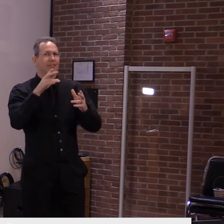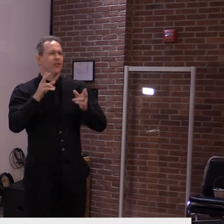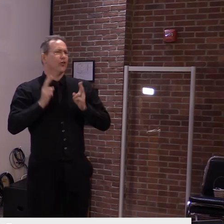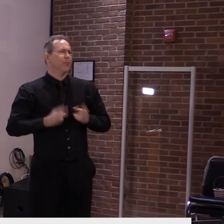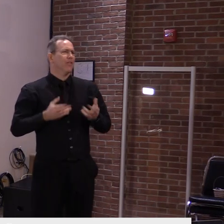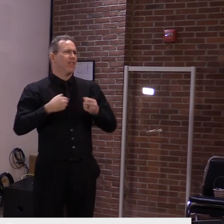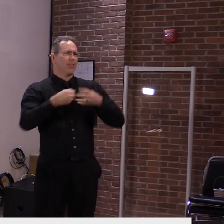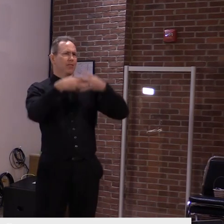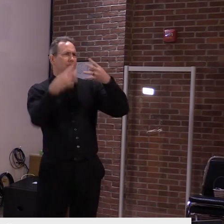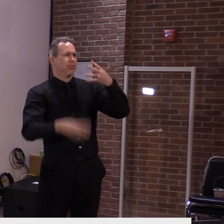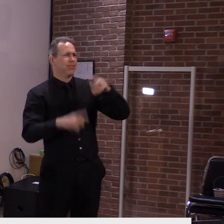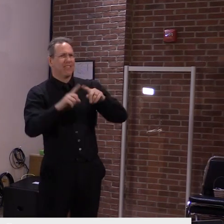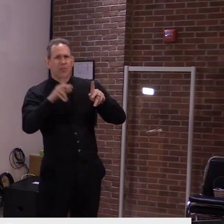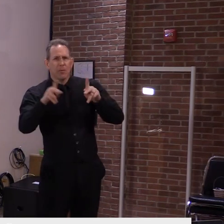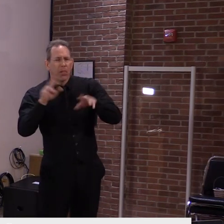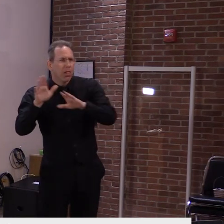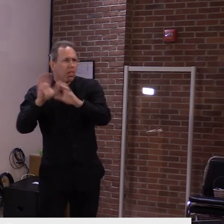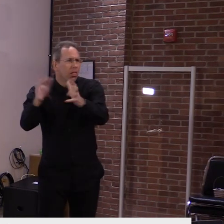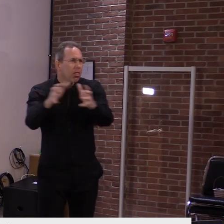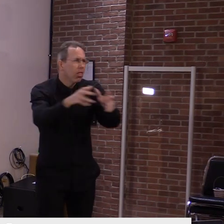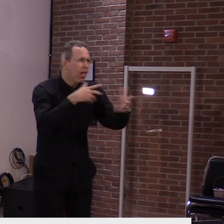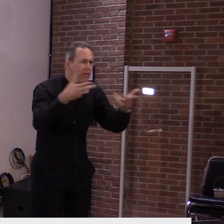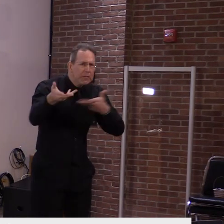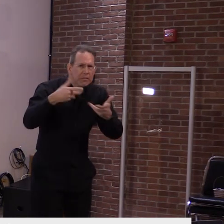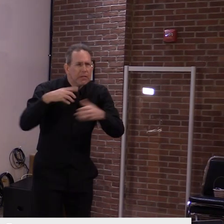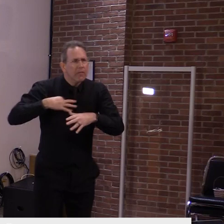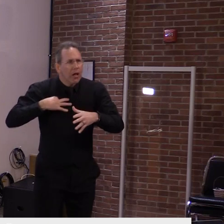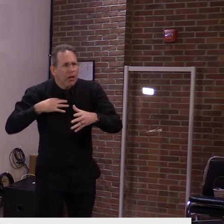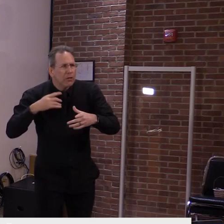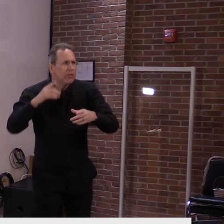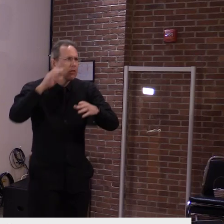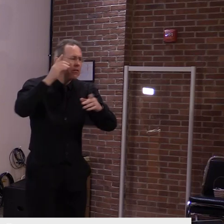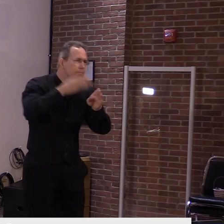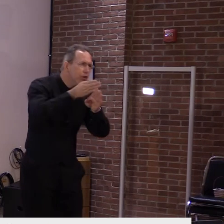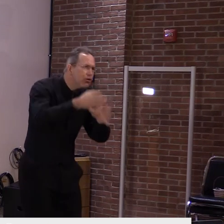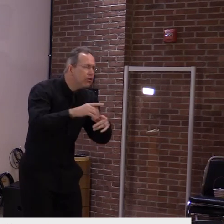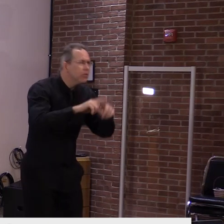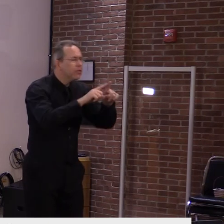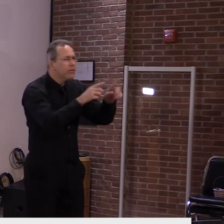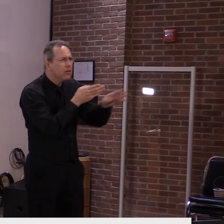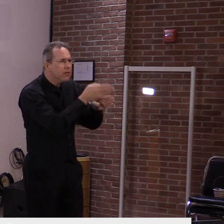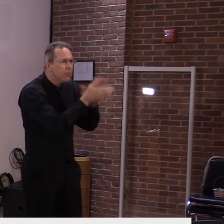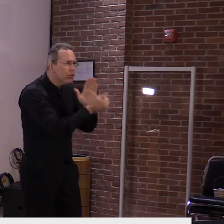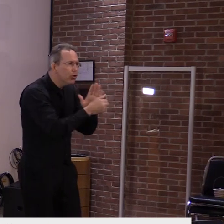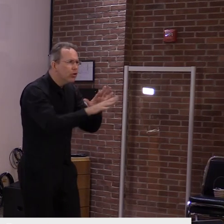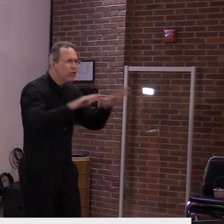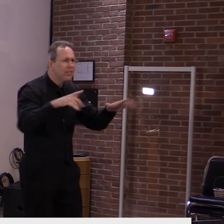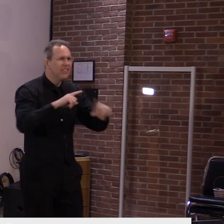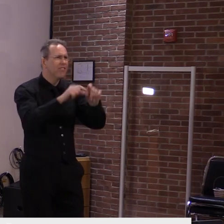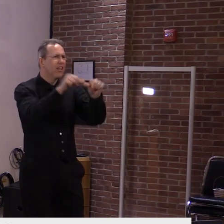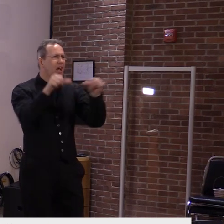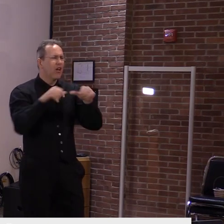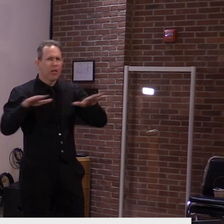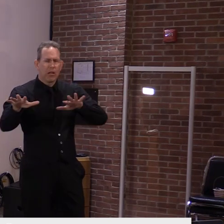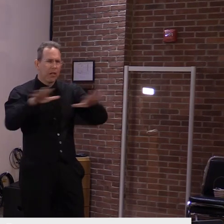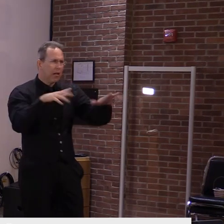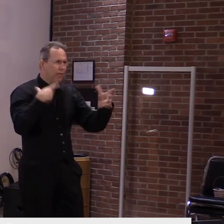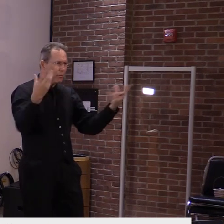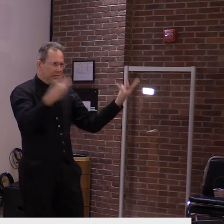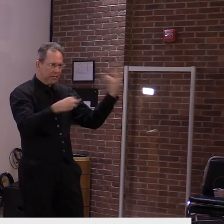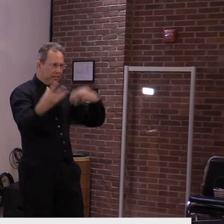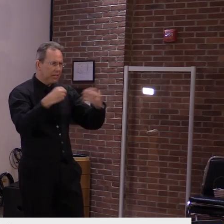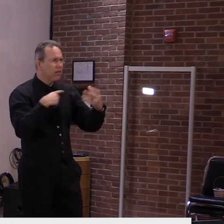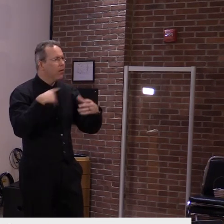foster parents to a lot of other issues where we need other areas where we need volunteers.